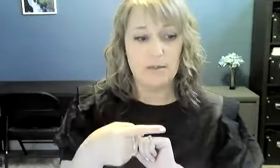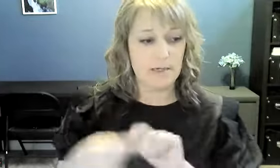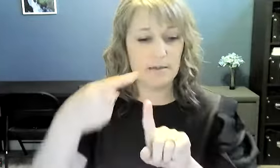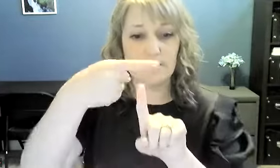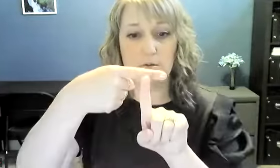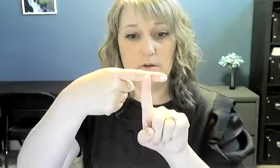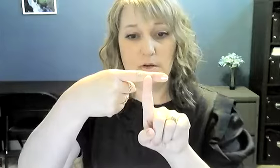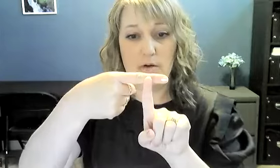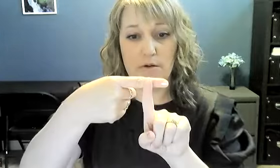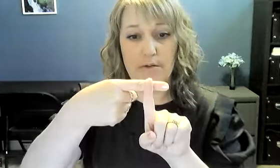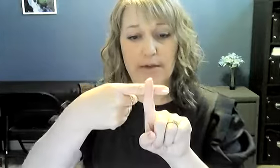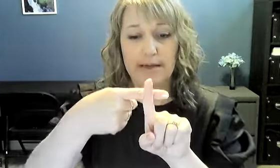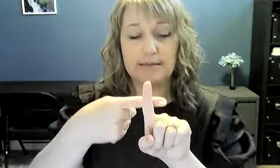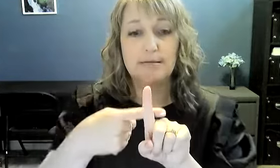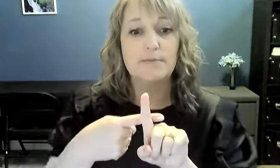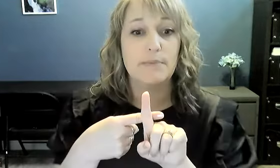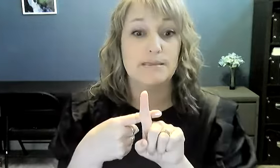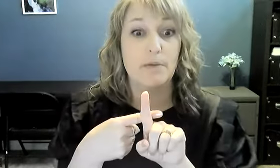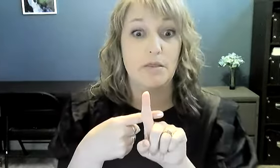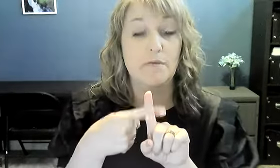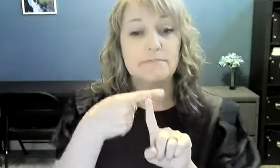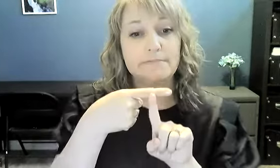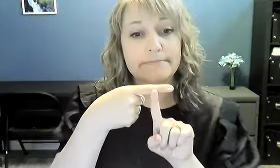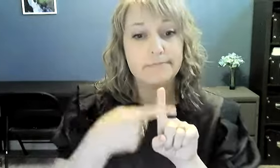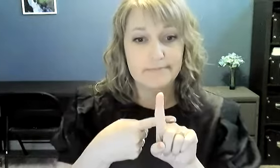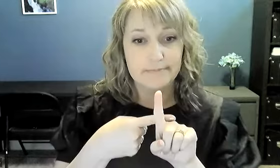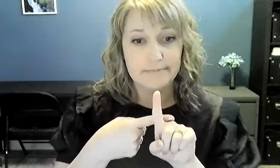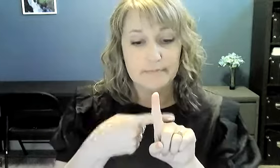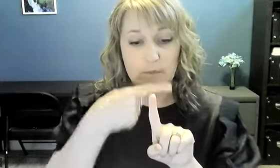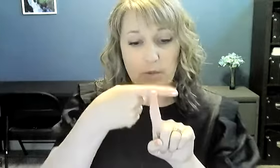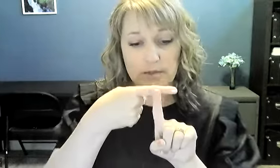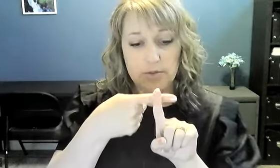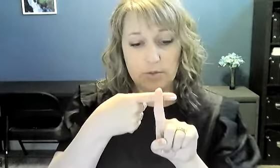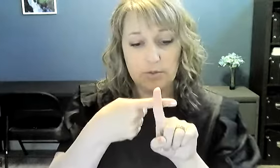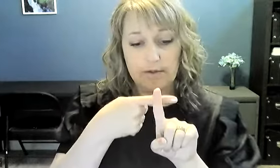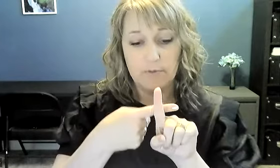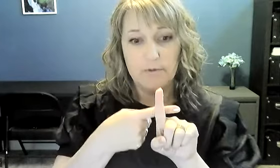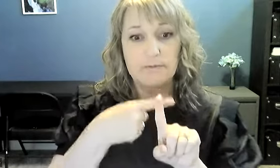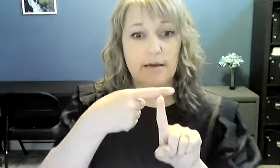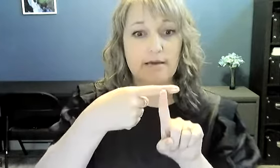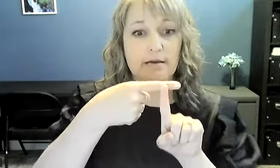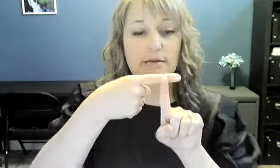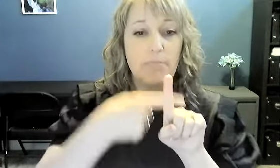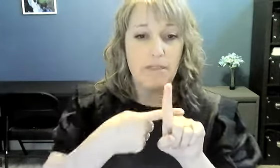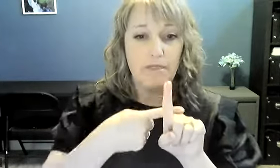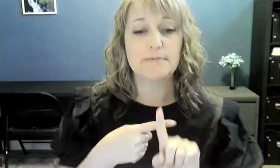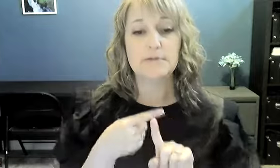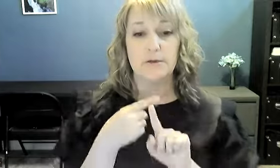week. So all the weeks makes a month. 1, 2, 3, 4. Okay, month. So here we